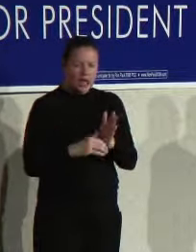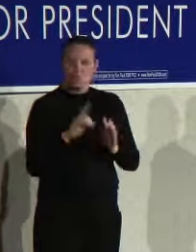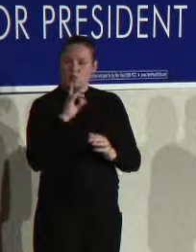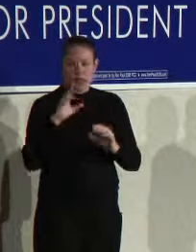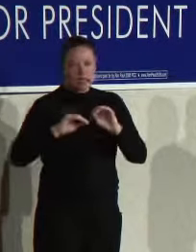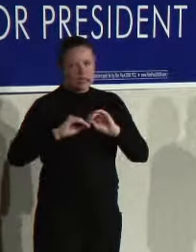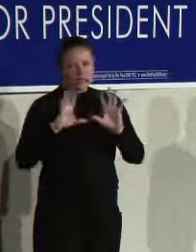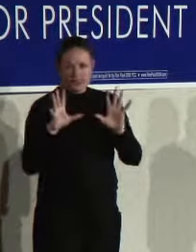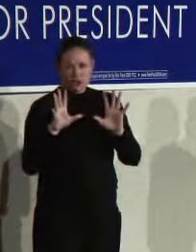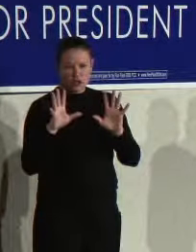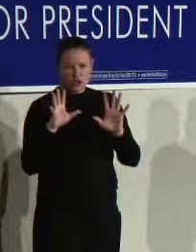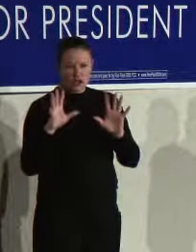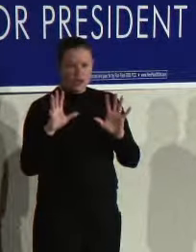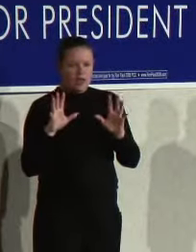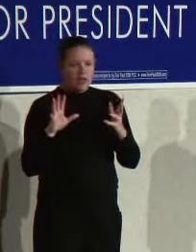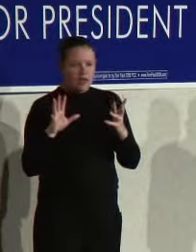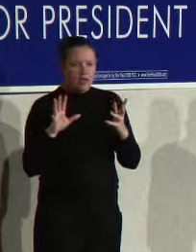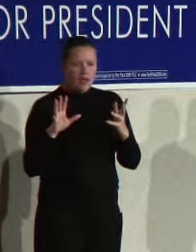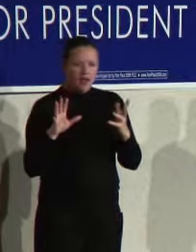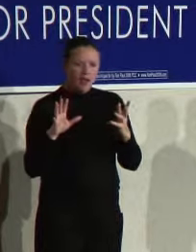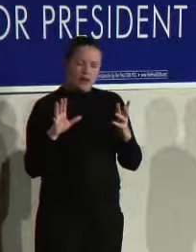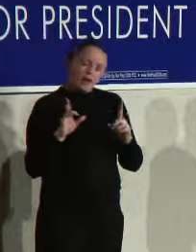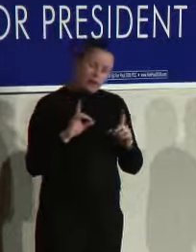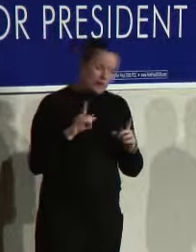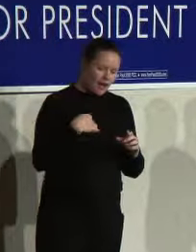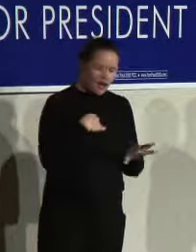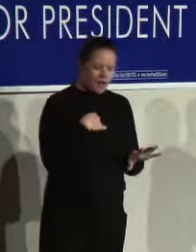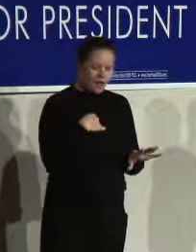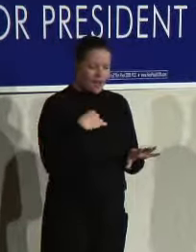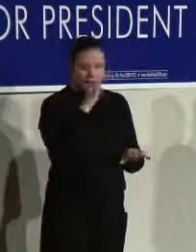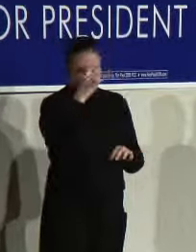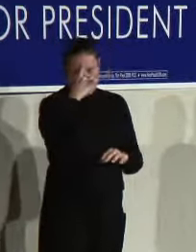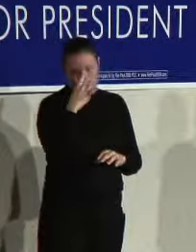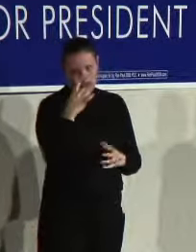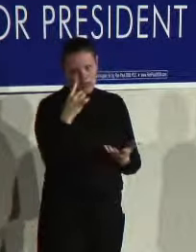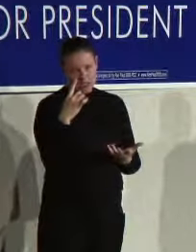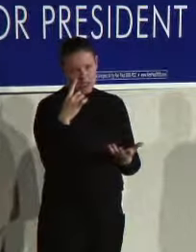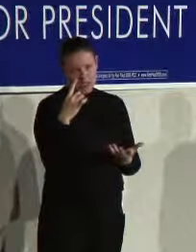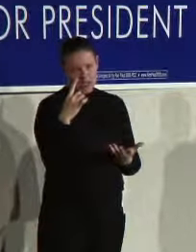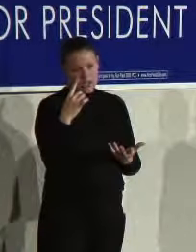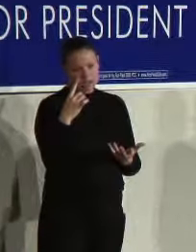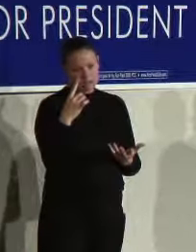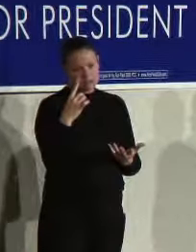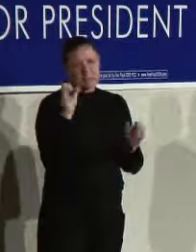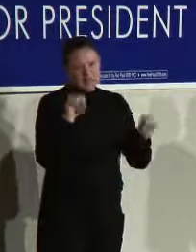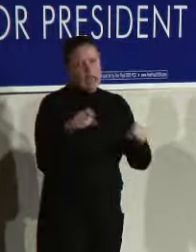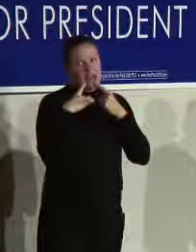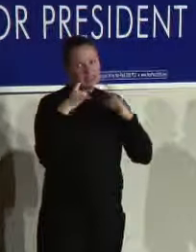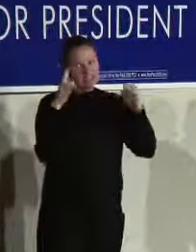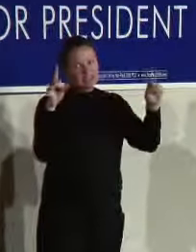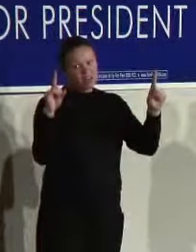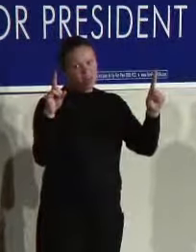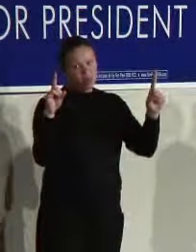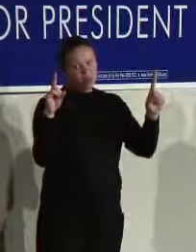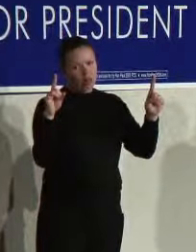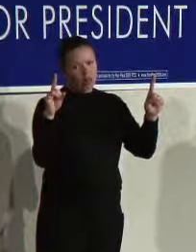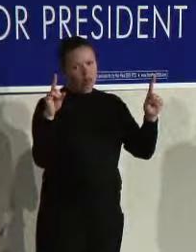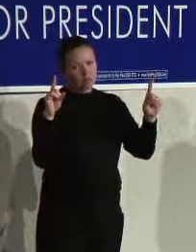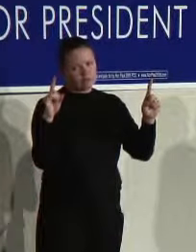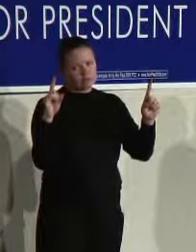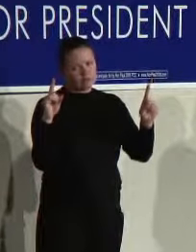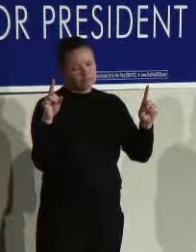There was a lot of special interest. I don't think it's going to be as productive as some other